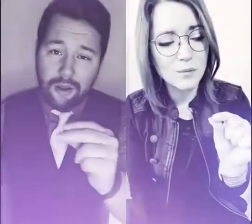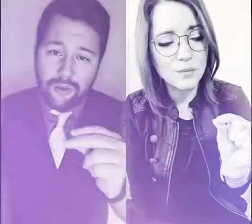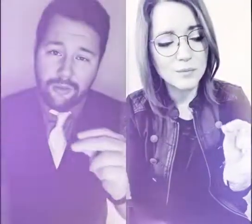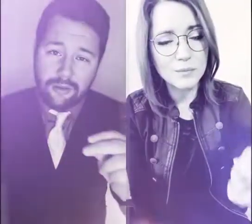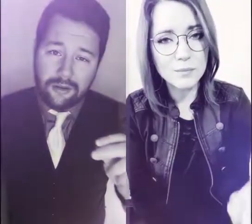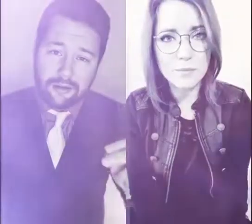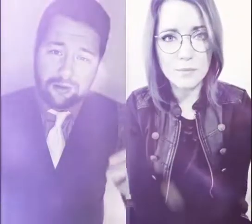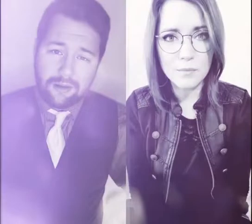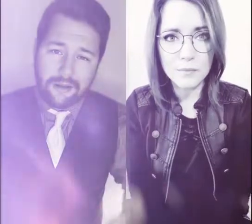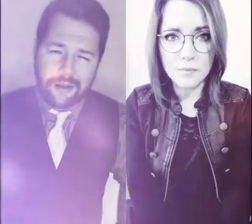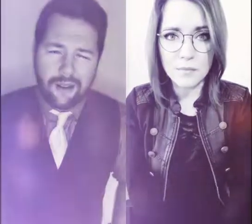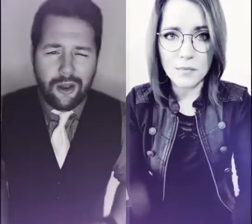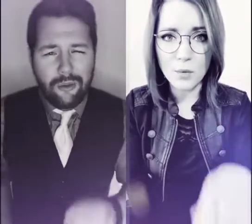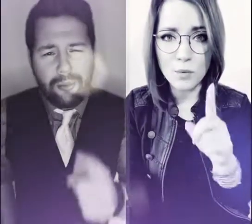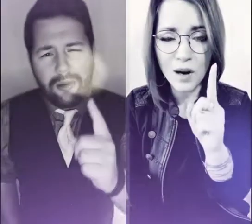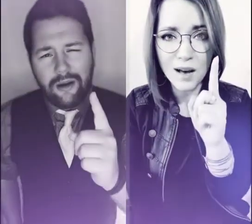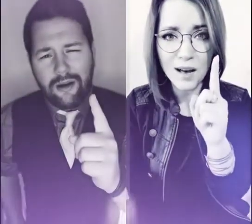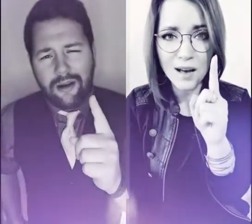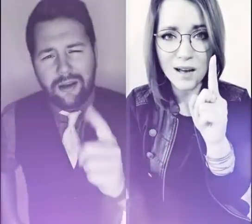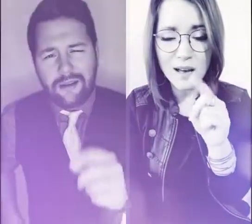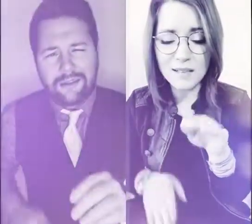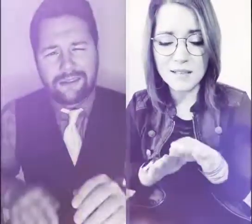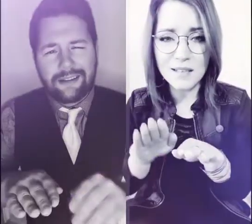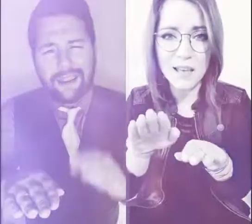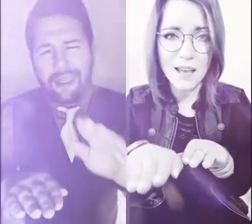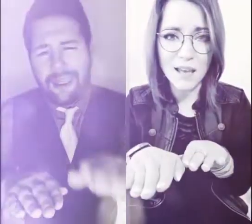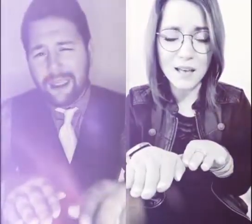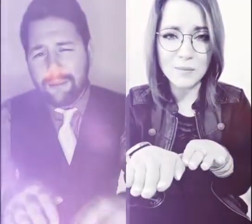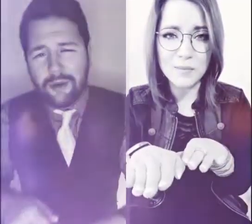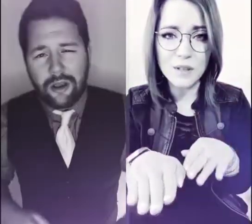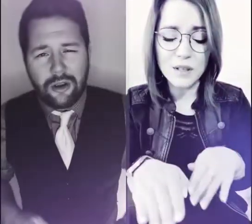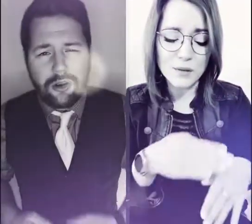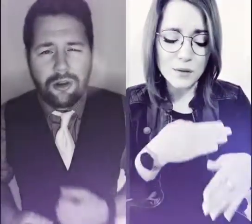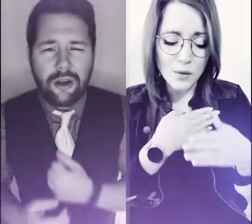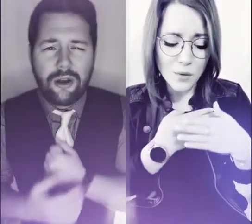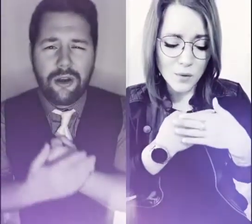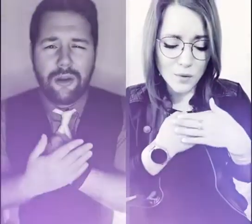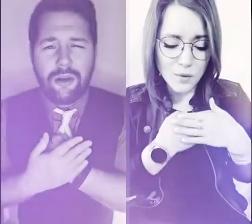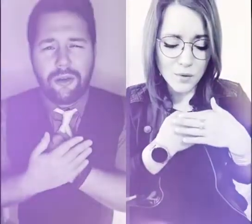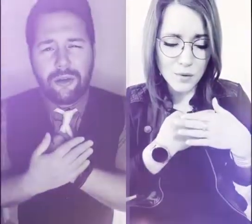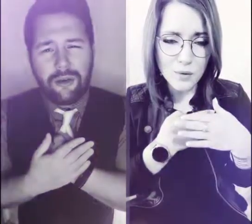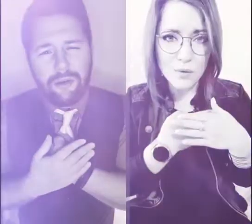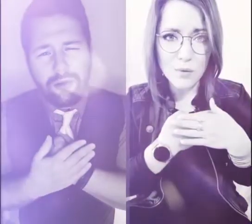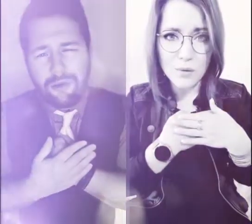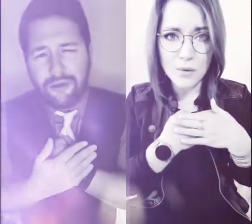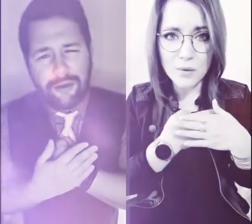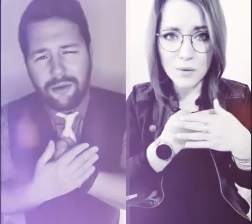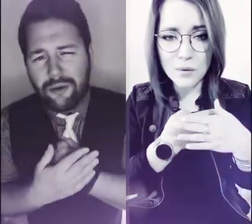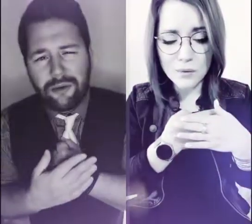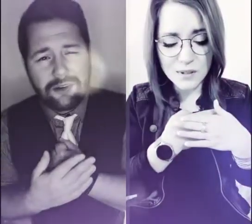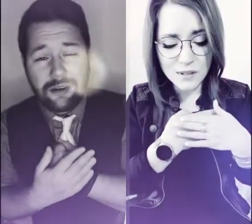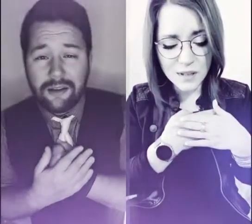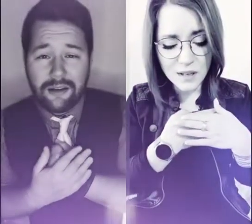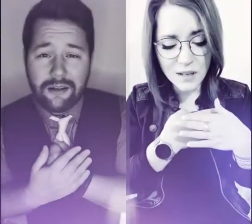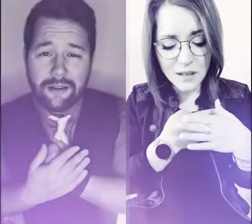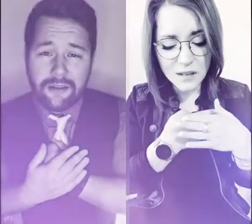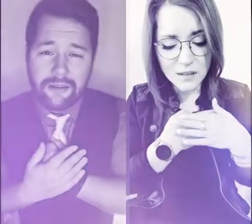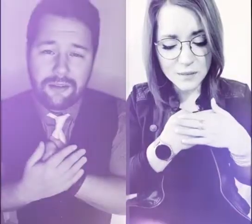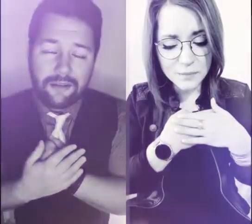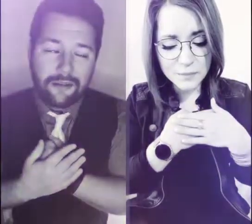One step closer